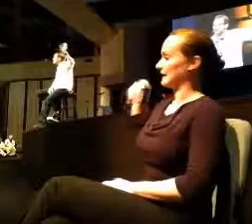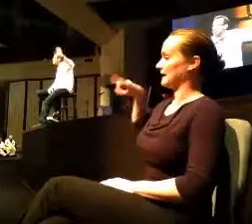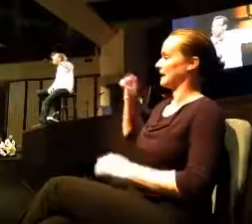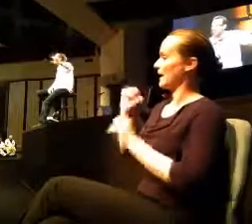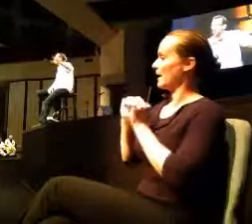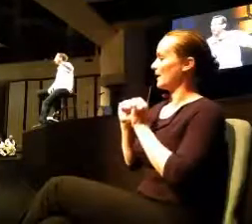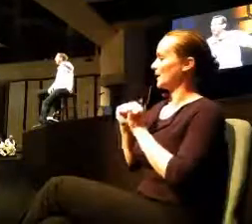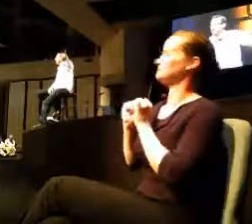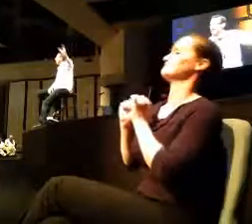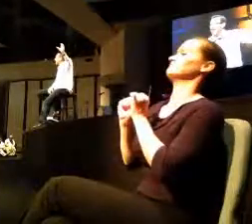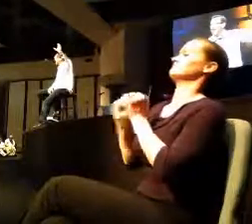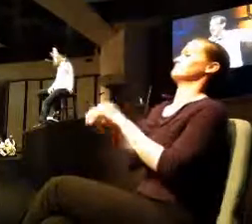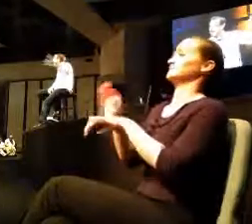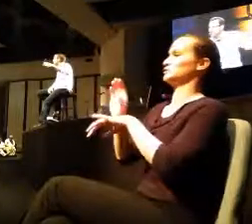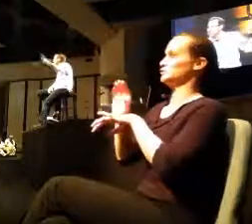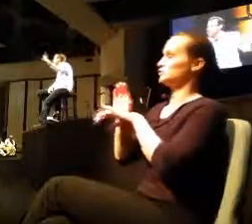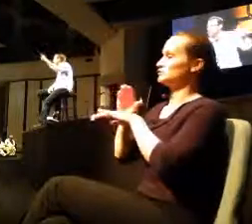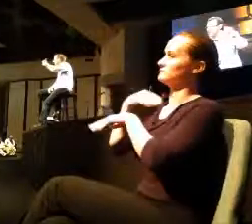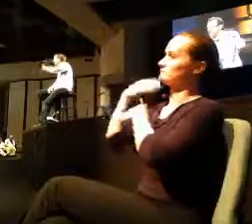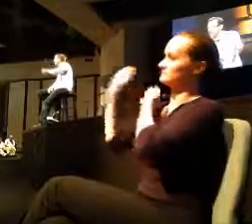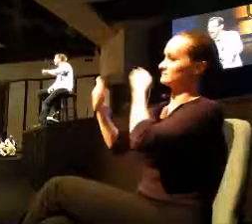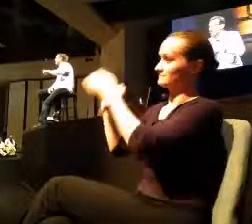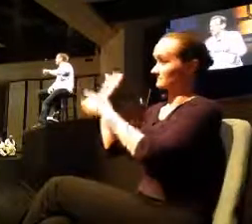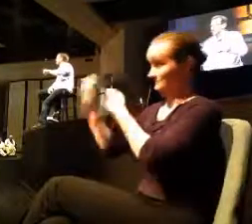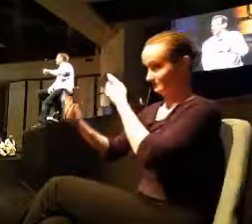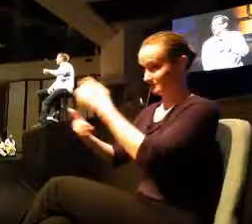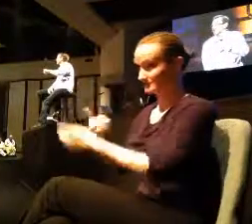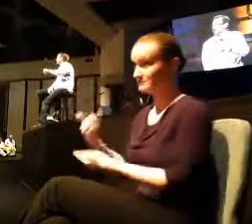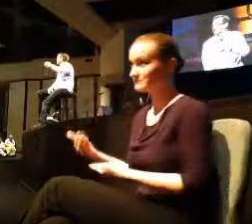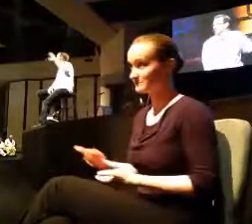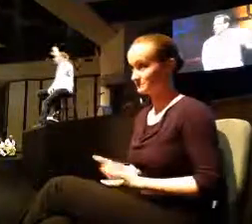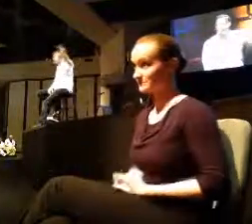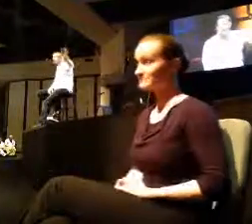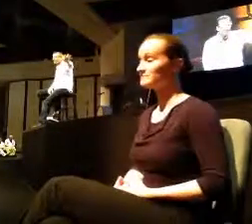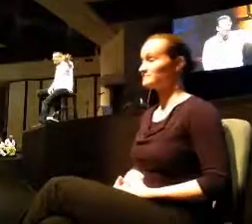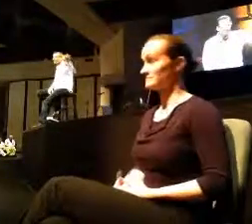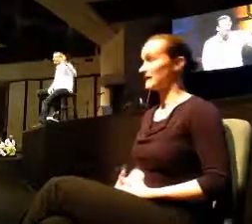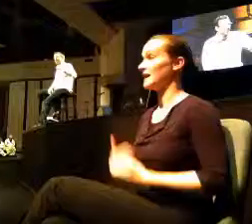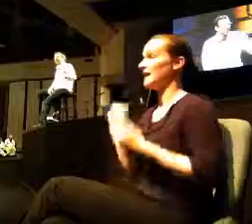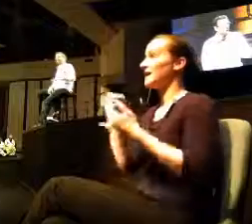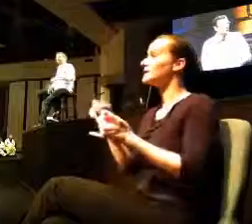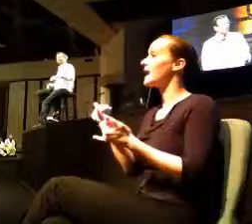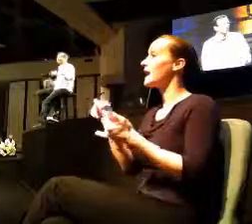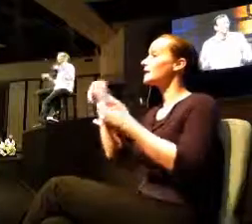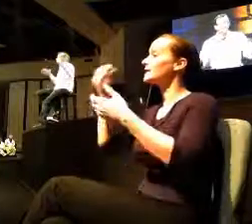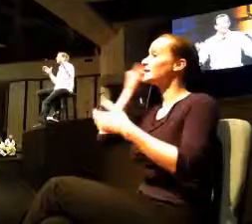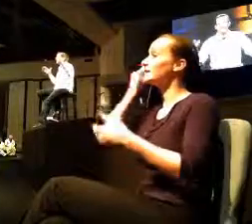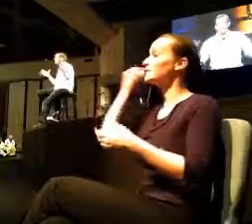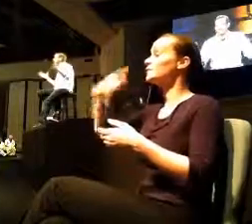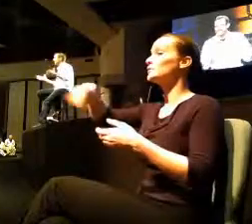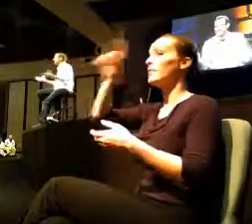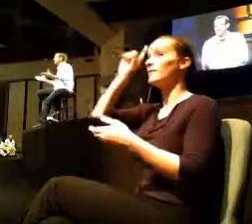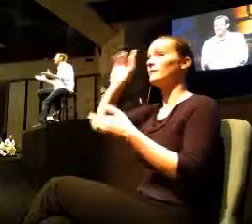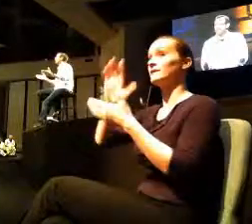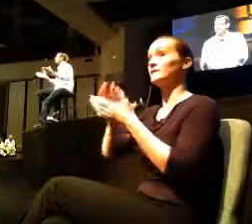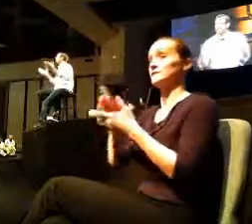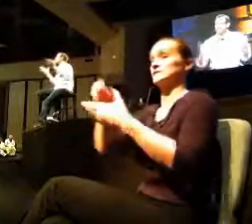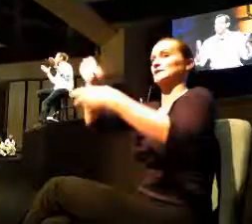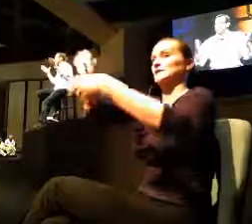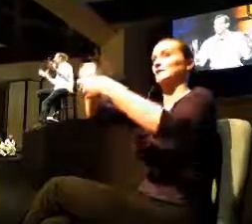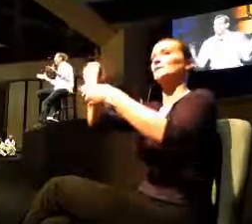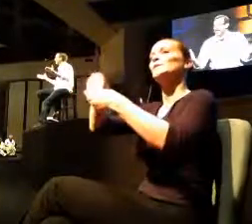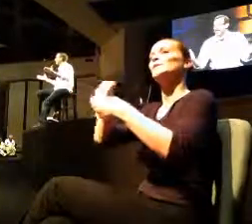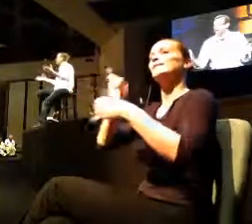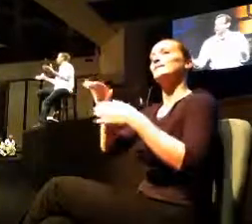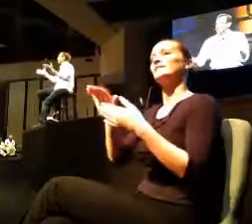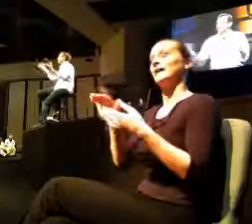and to move it forward. And every century past, the believers within that movement have sustained it with